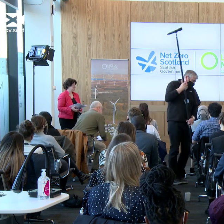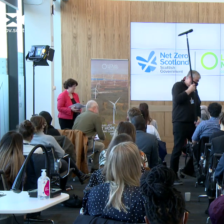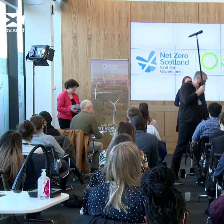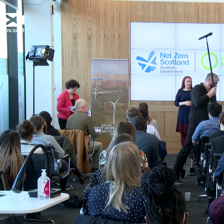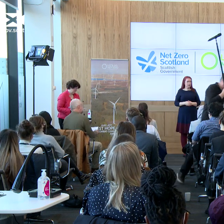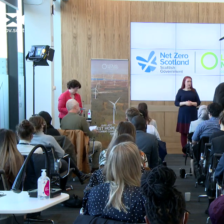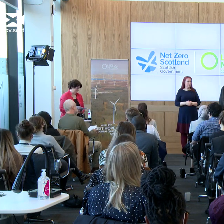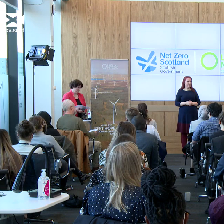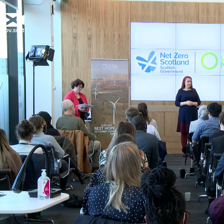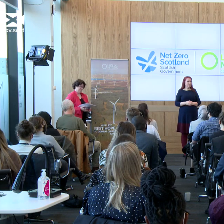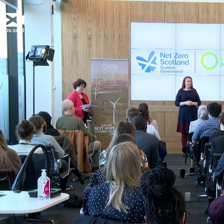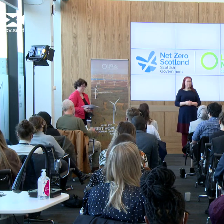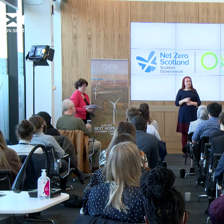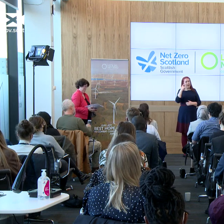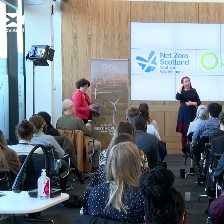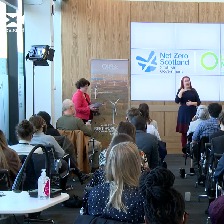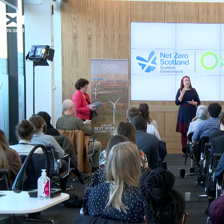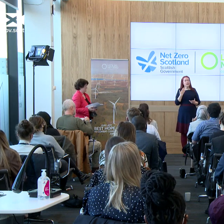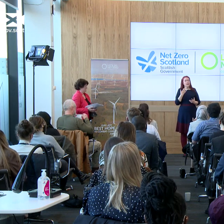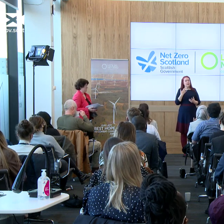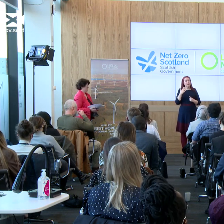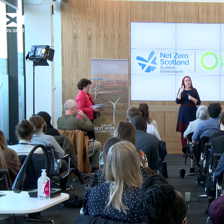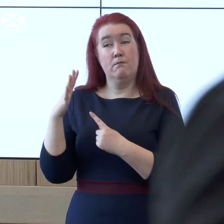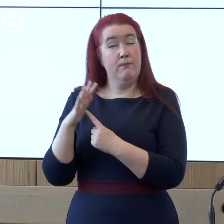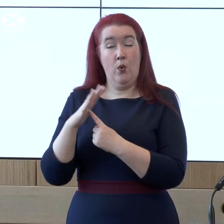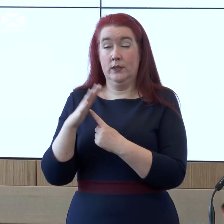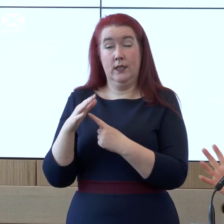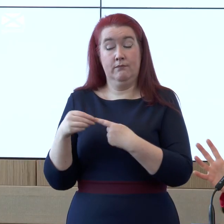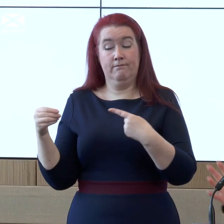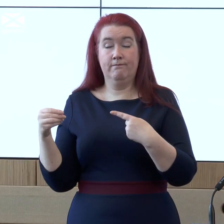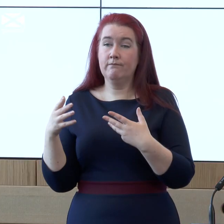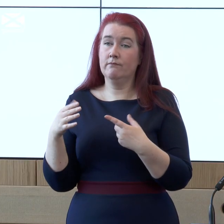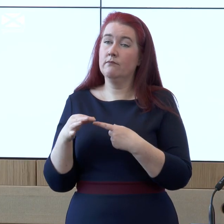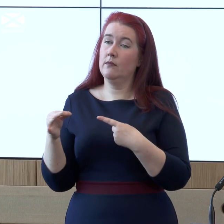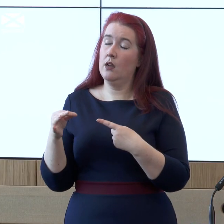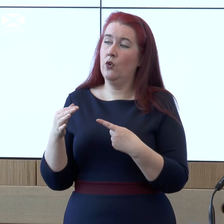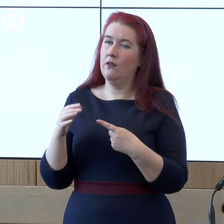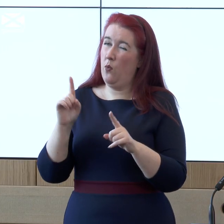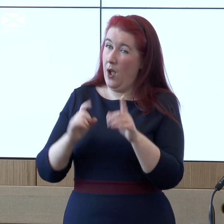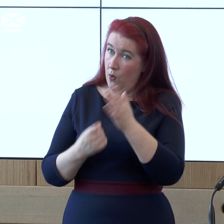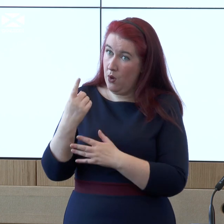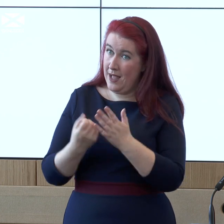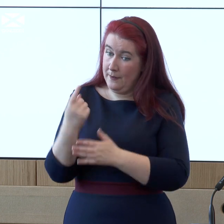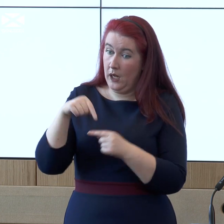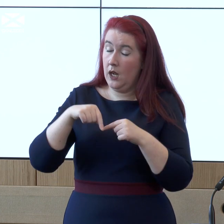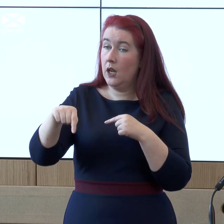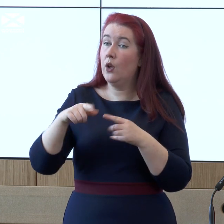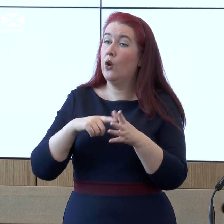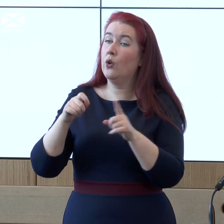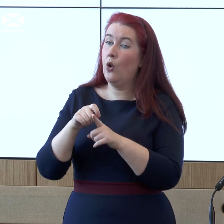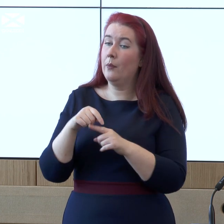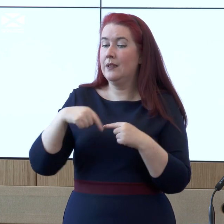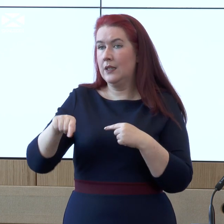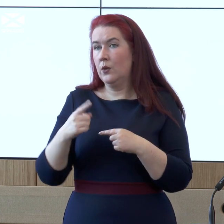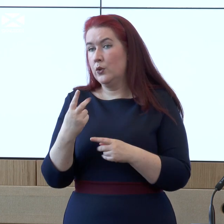I think it is one of the most important strands of what I hope will happen at COP here over the next couple of